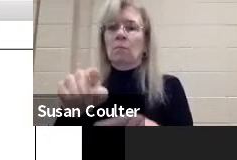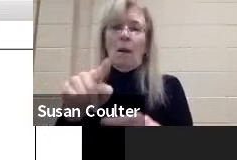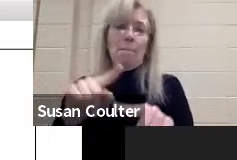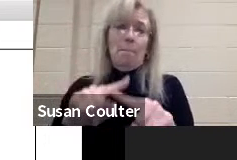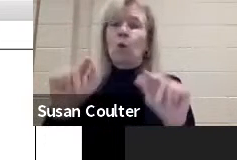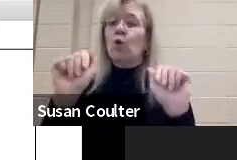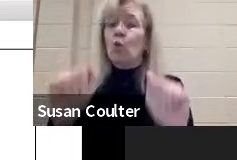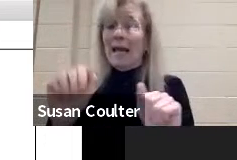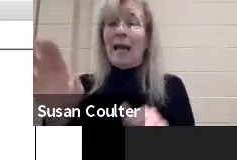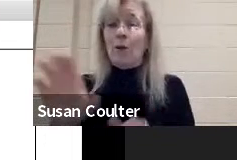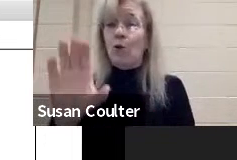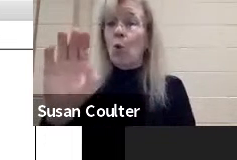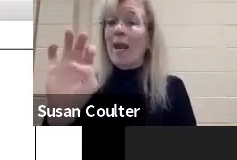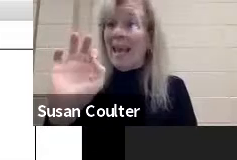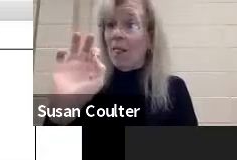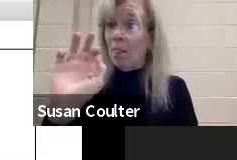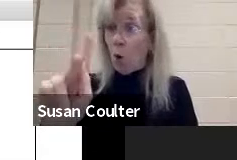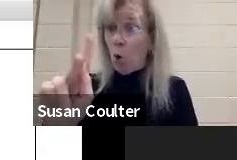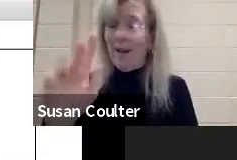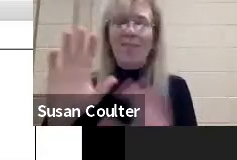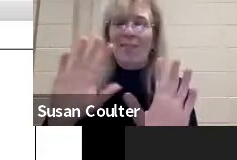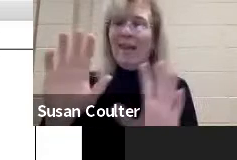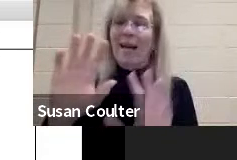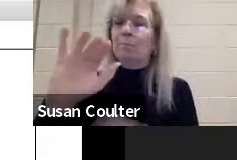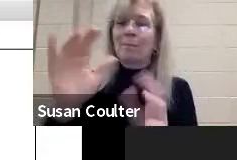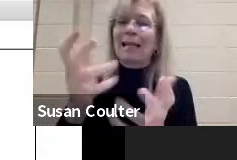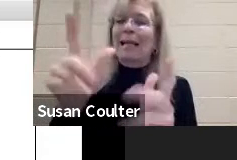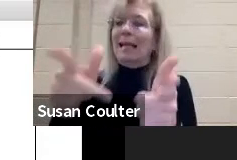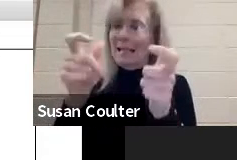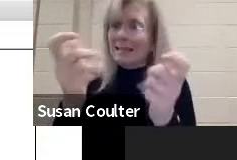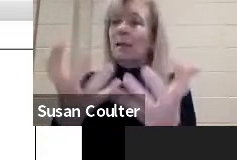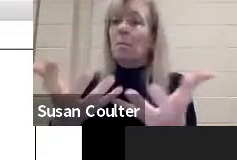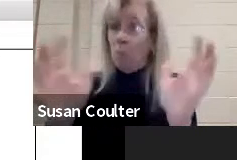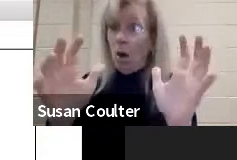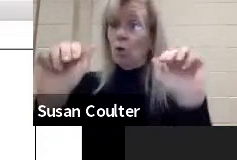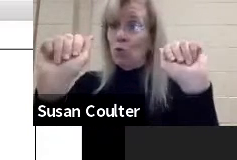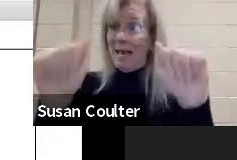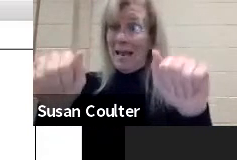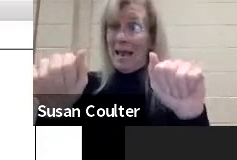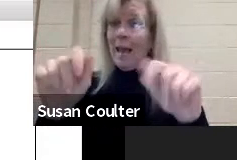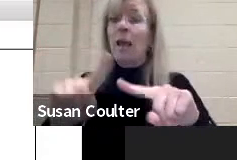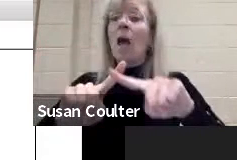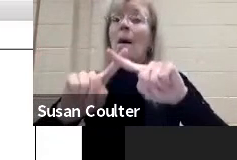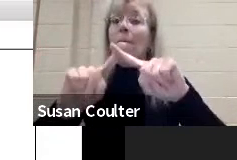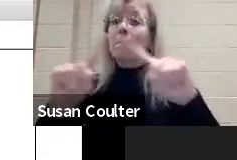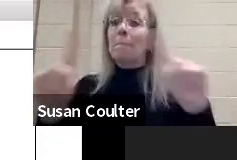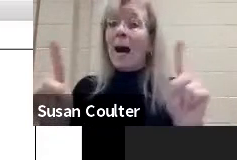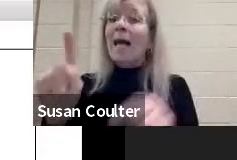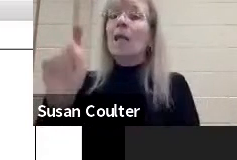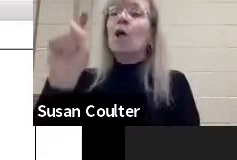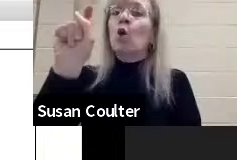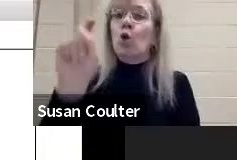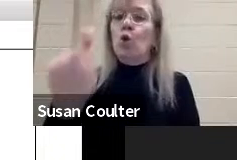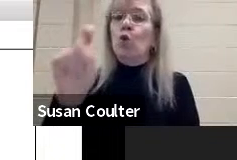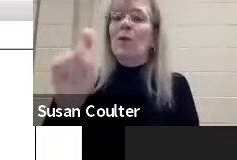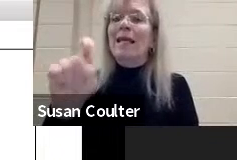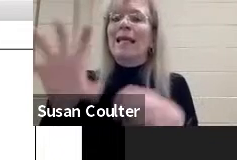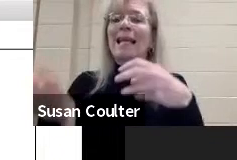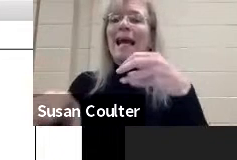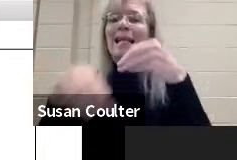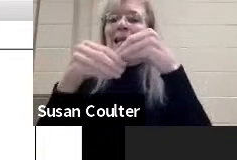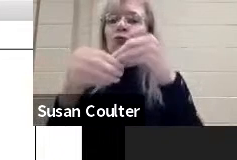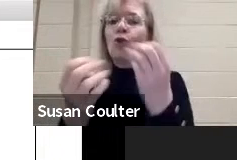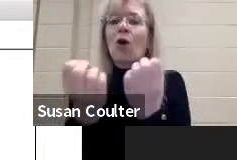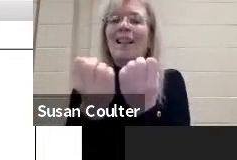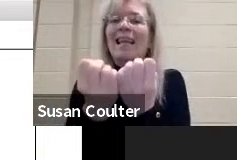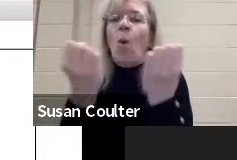steamer, but you can do it in the Instant Pot, you can, but you